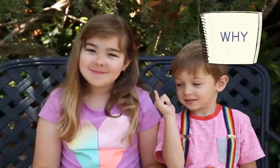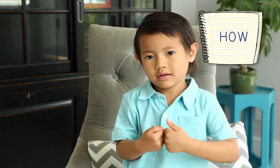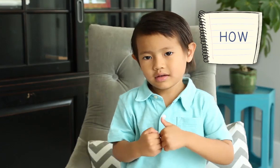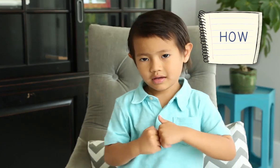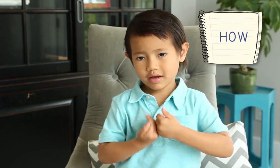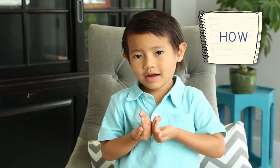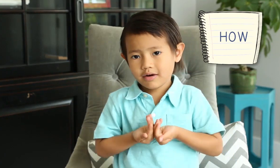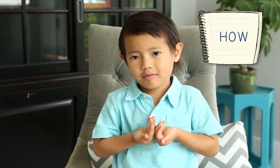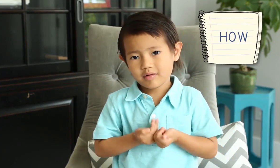How?